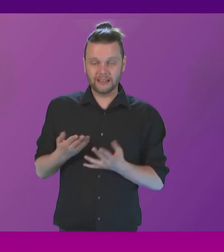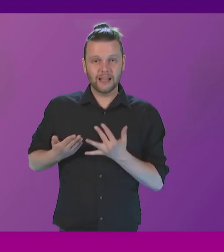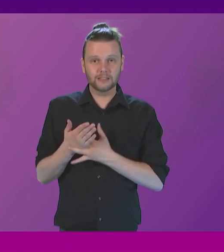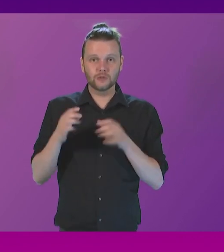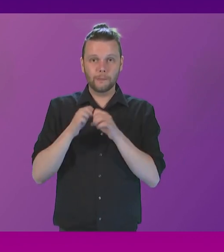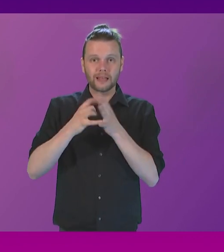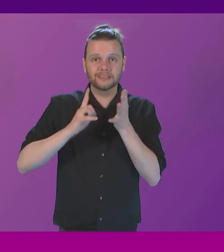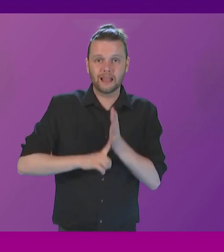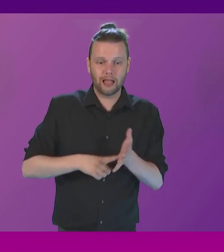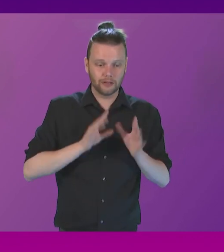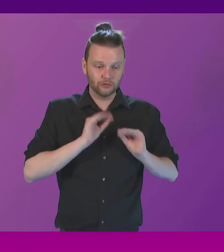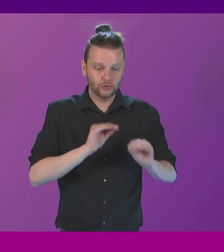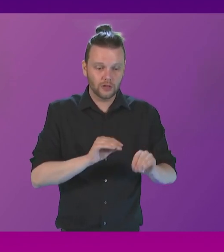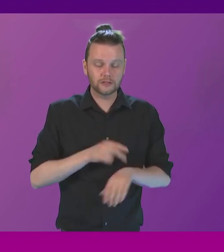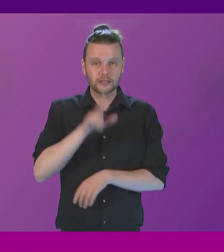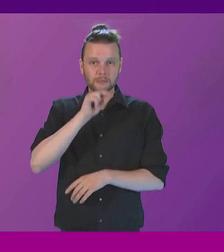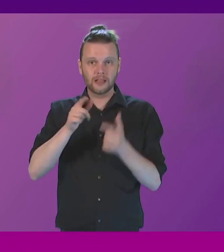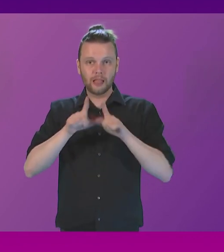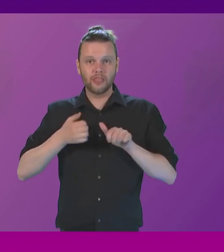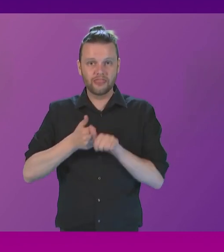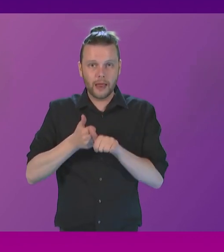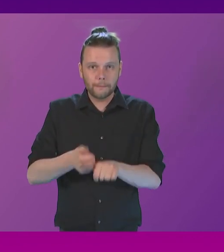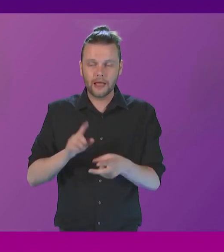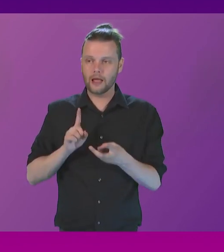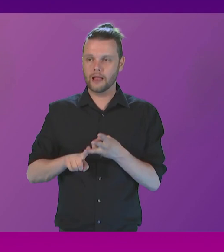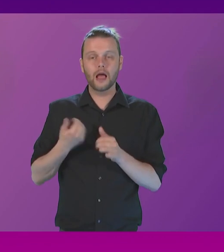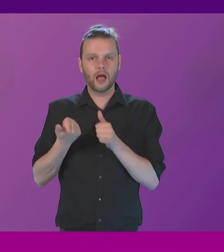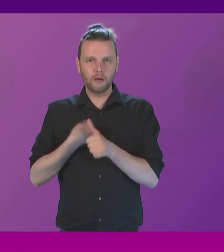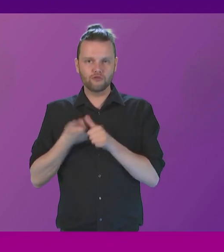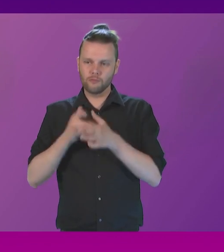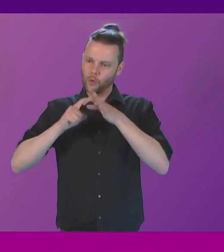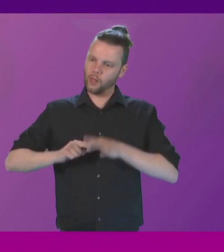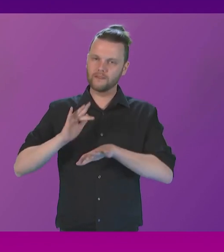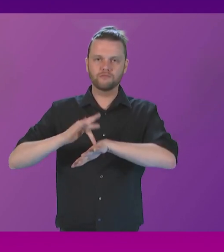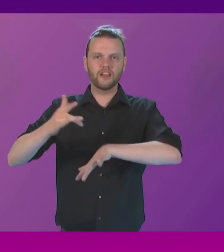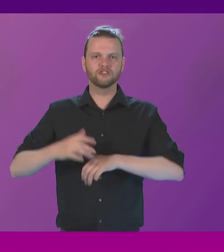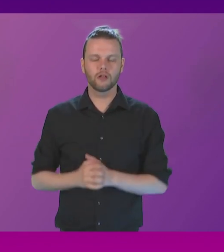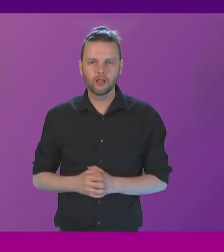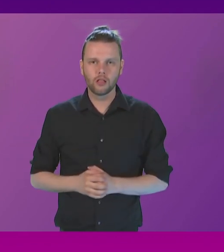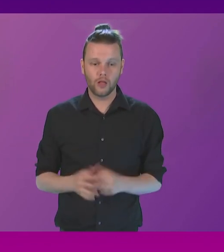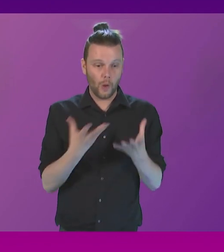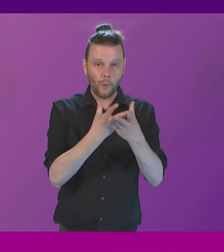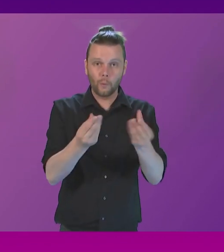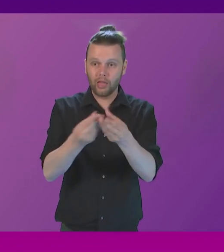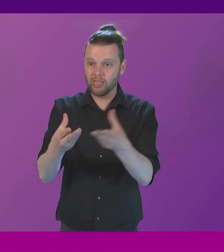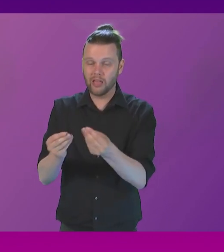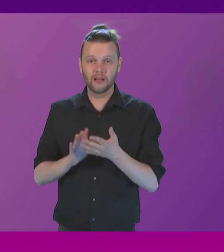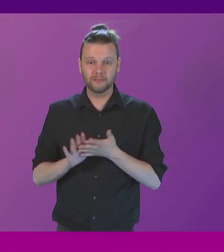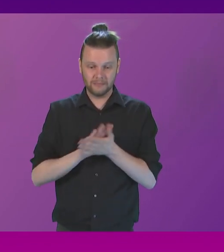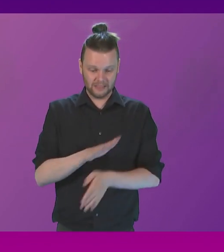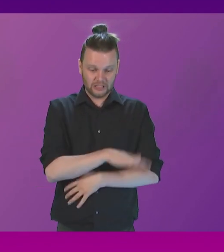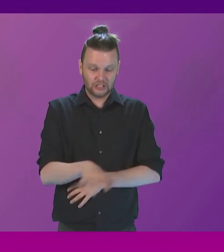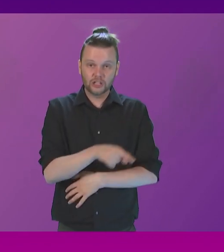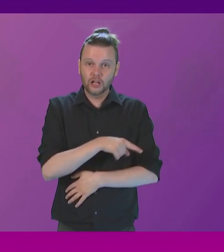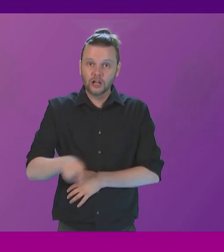British Sign Language, tutors, speech and language therapy and appropriately qualified professionals. Without these essential resources, we deny these